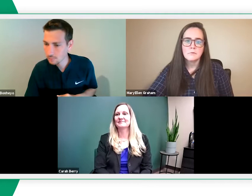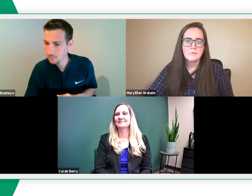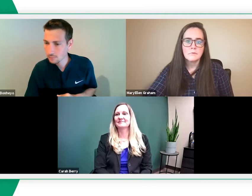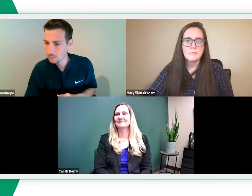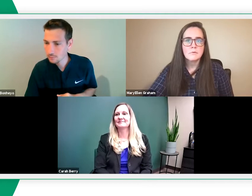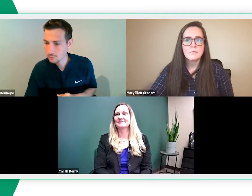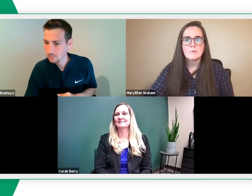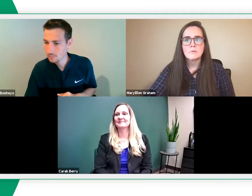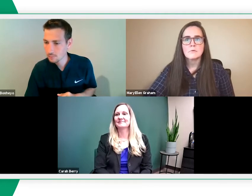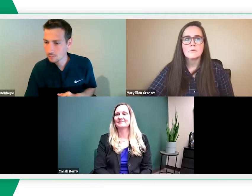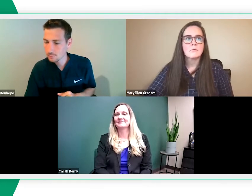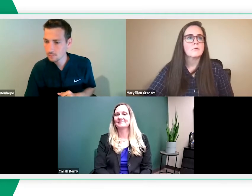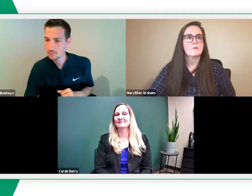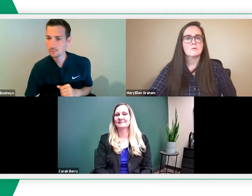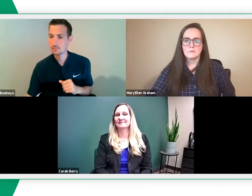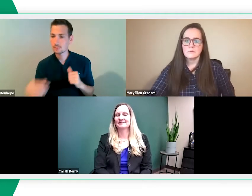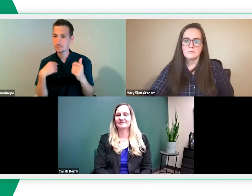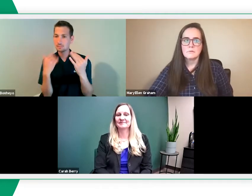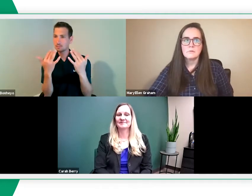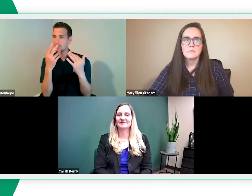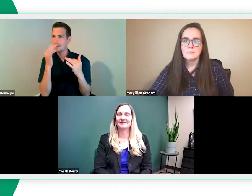We'll see what kind of responses we get.